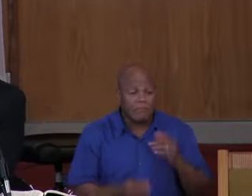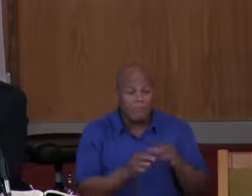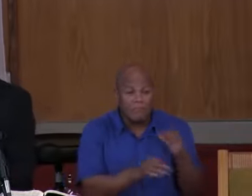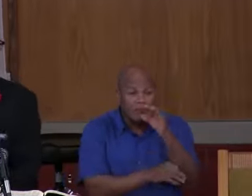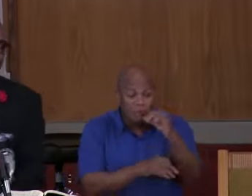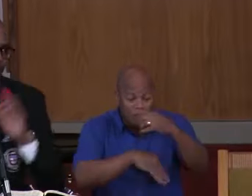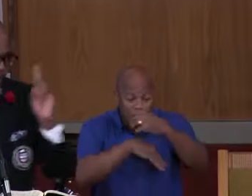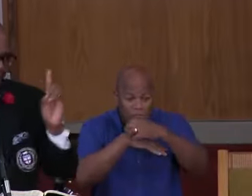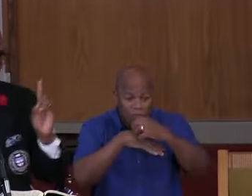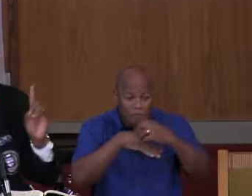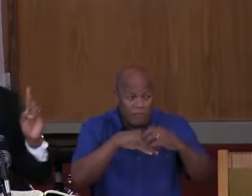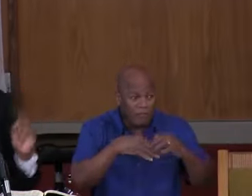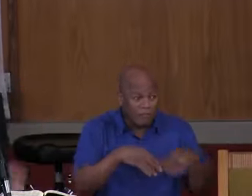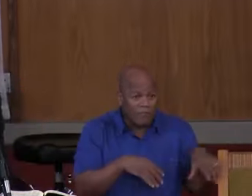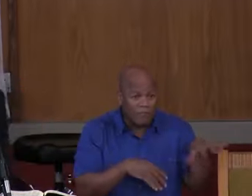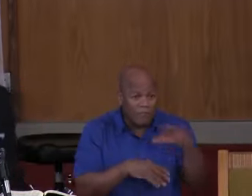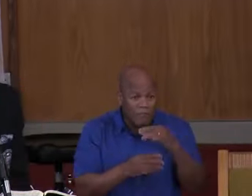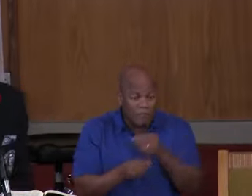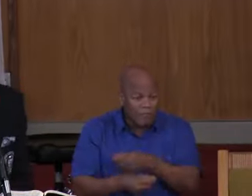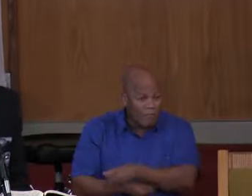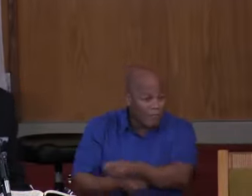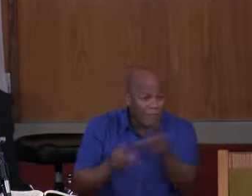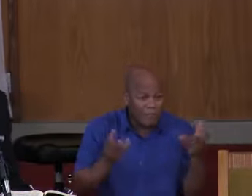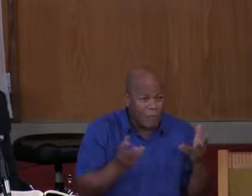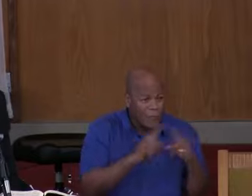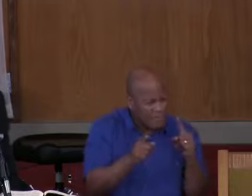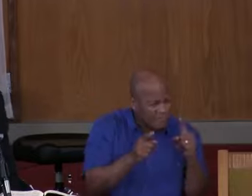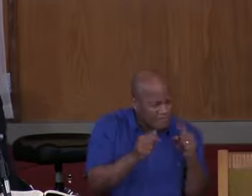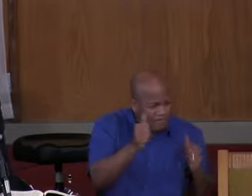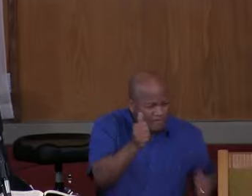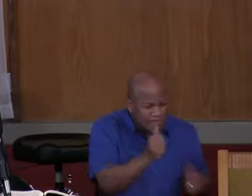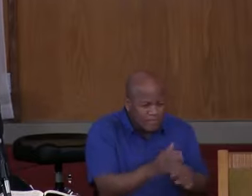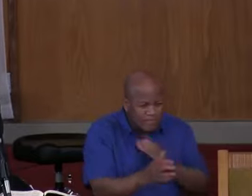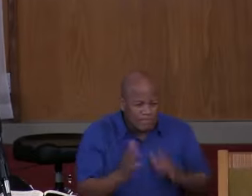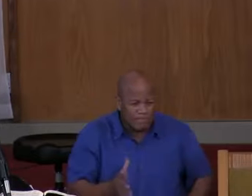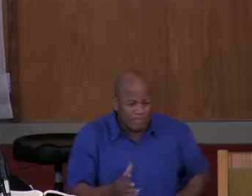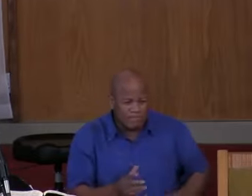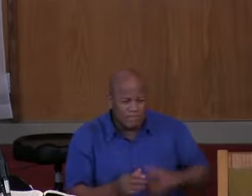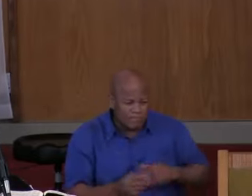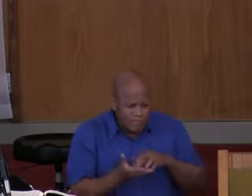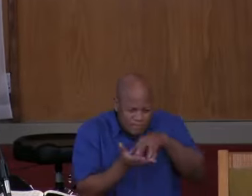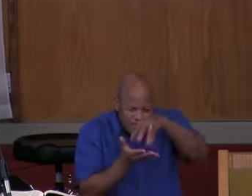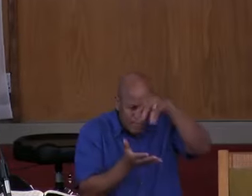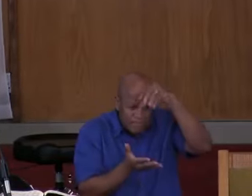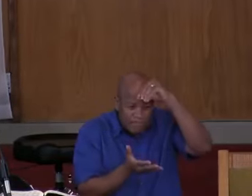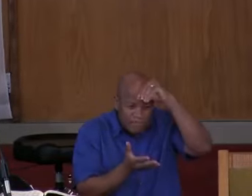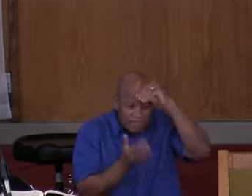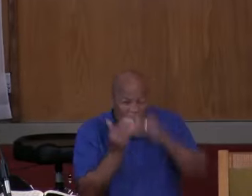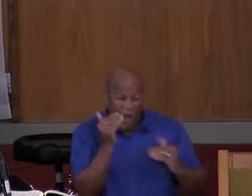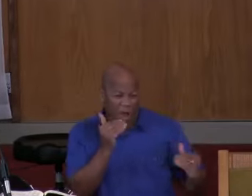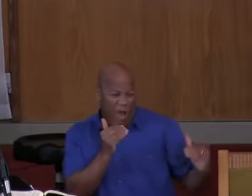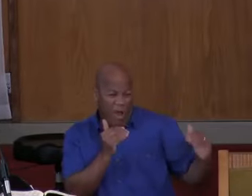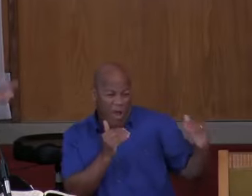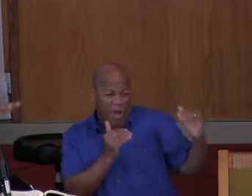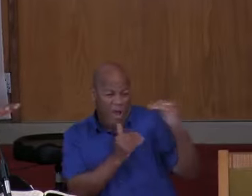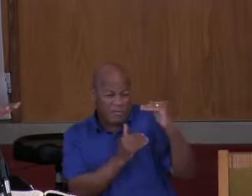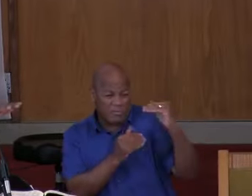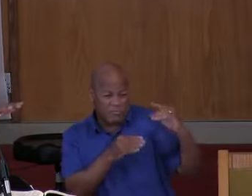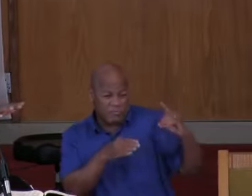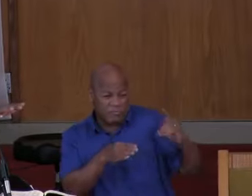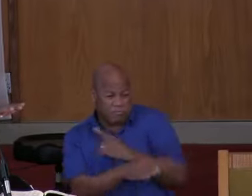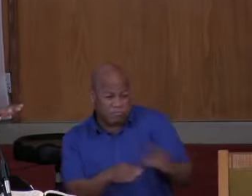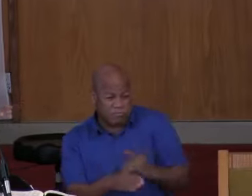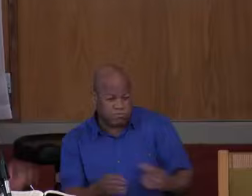as disciples of Christ, I discovered that the highest order of discipline is